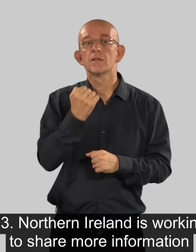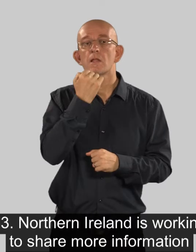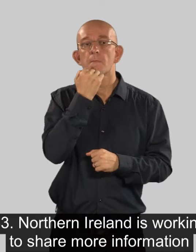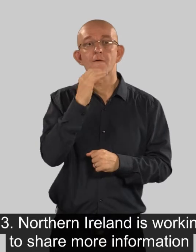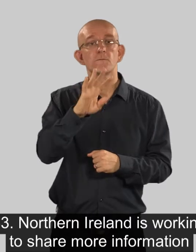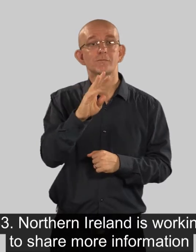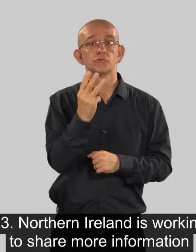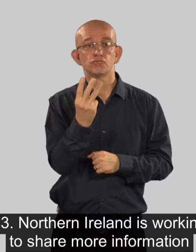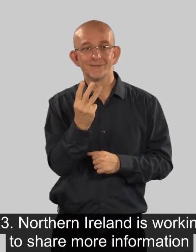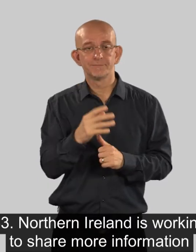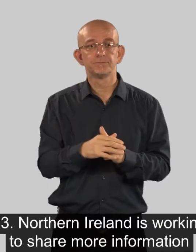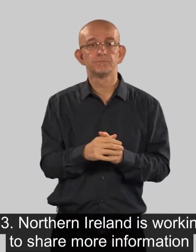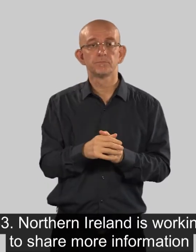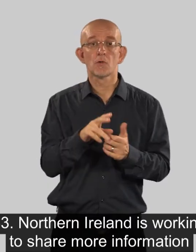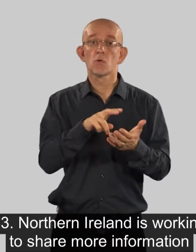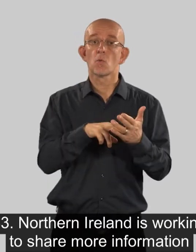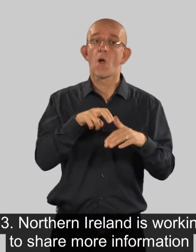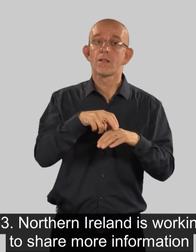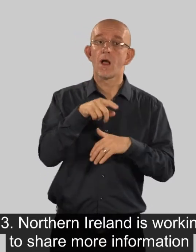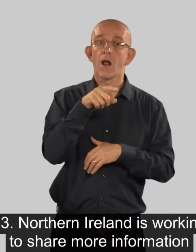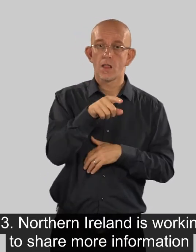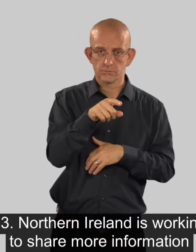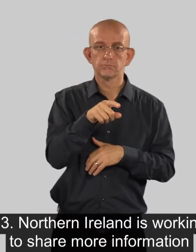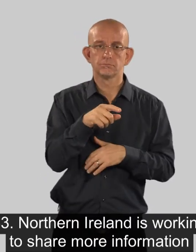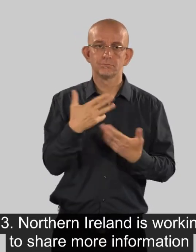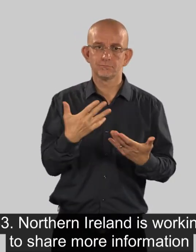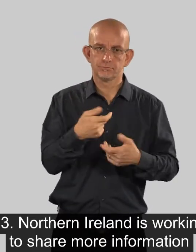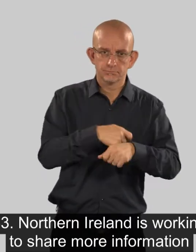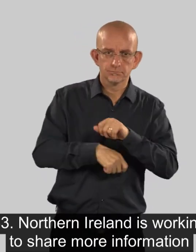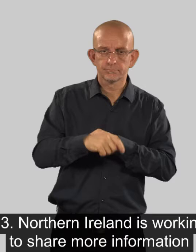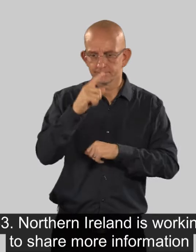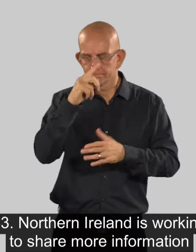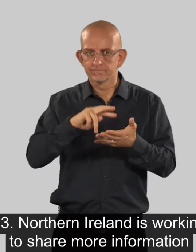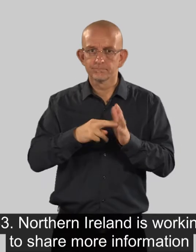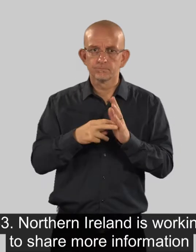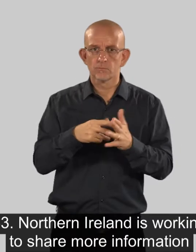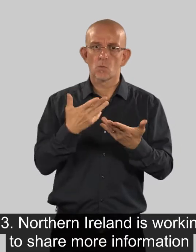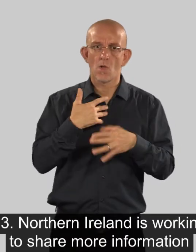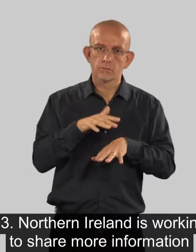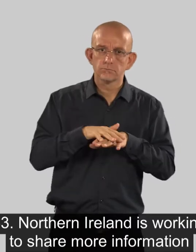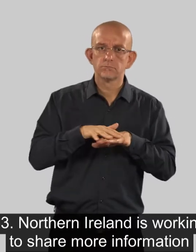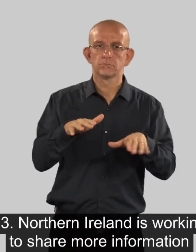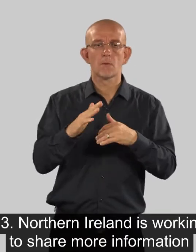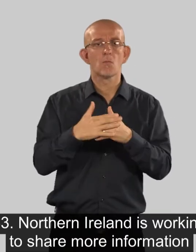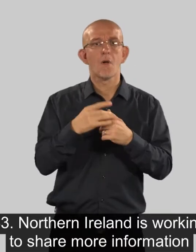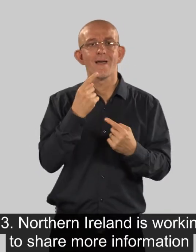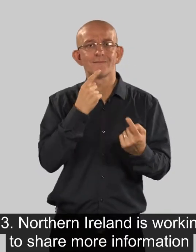43. Northern Ireland is working to share more information about being deaf